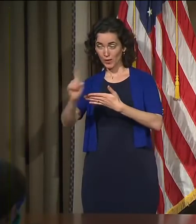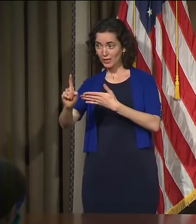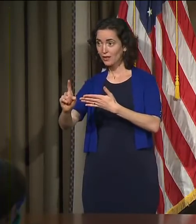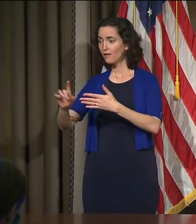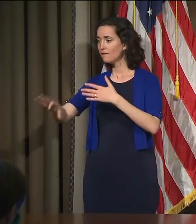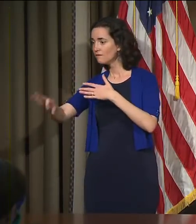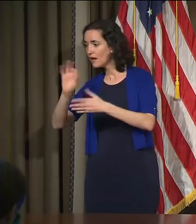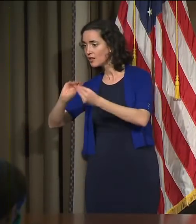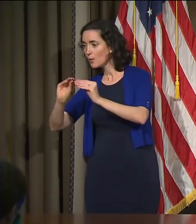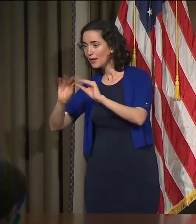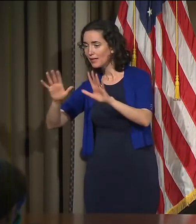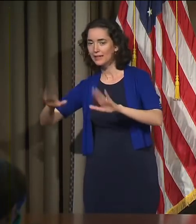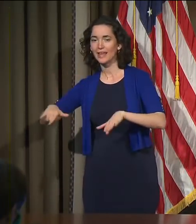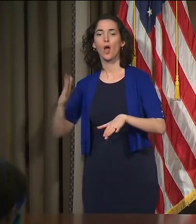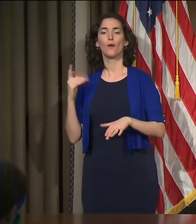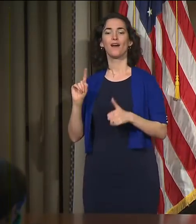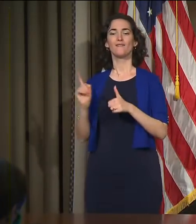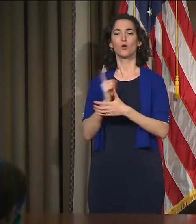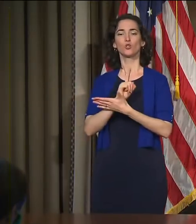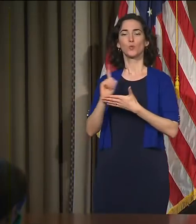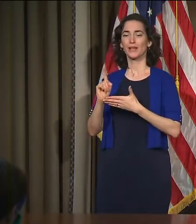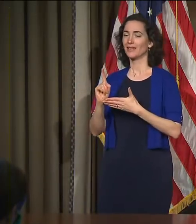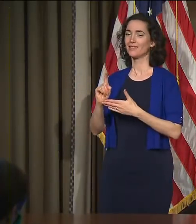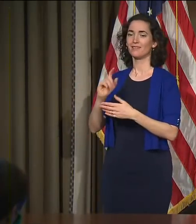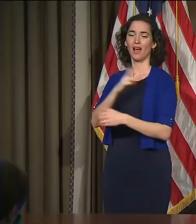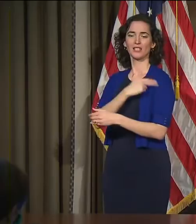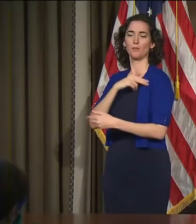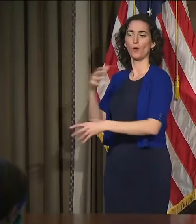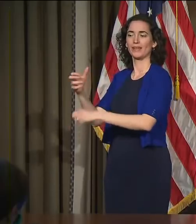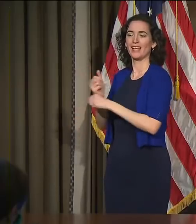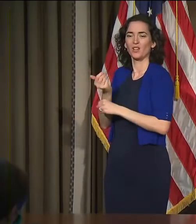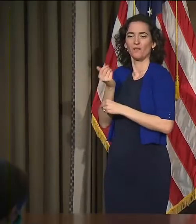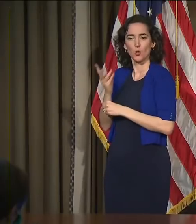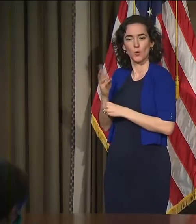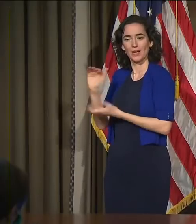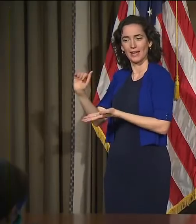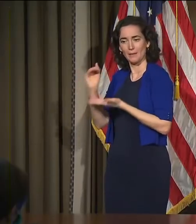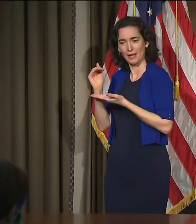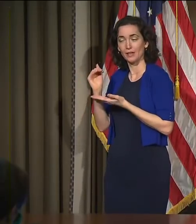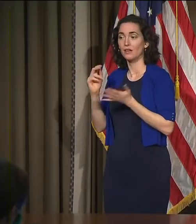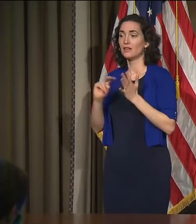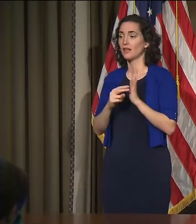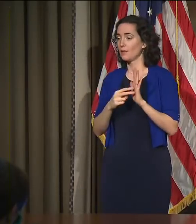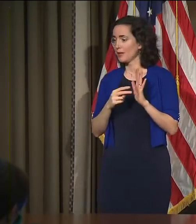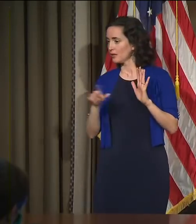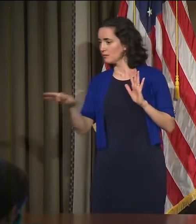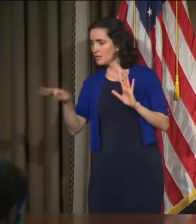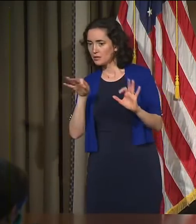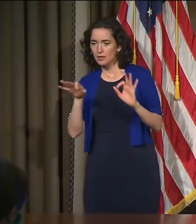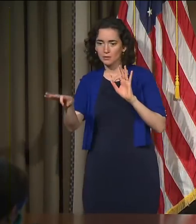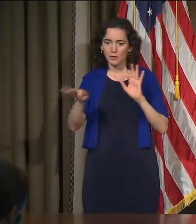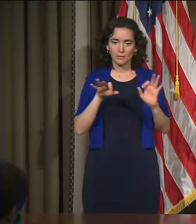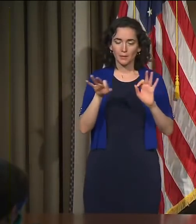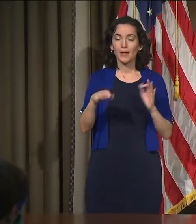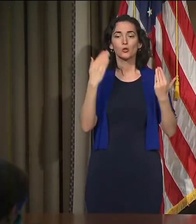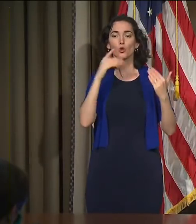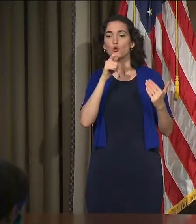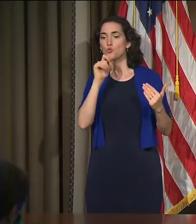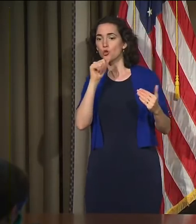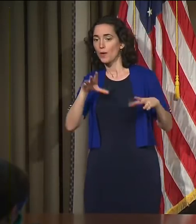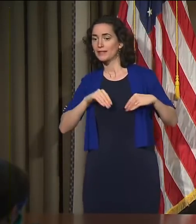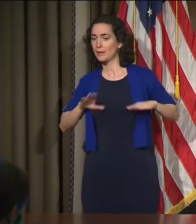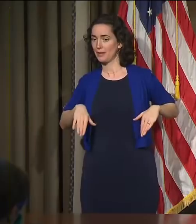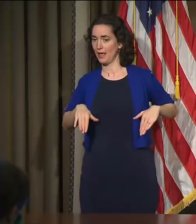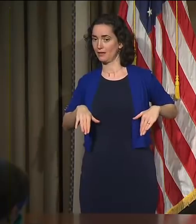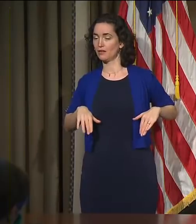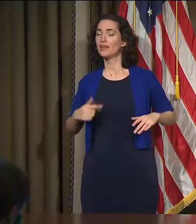the first week it's still limited dosages for hospitals, and so I think it self-selects for people that are really excited to get it. So I don't have a good number